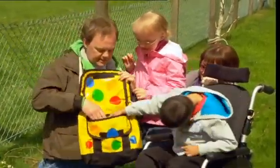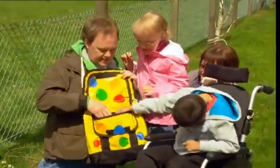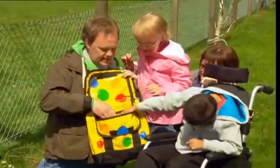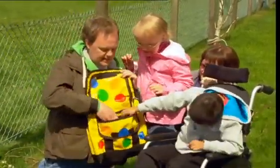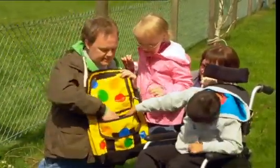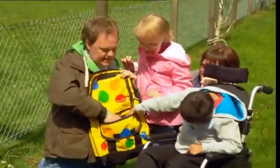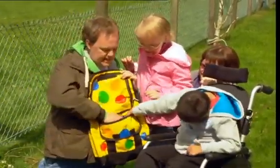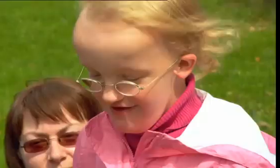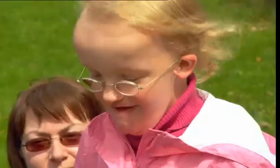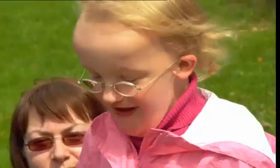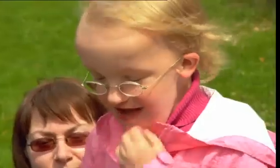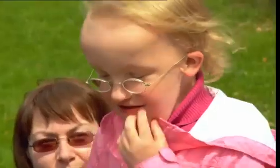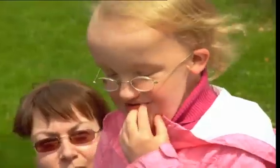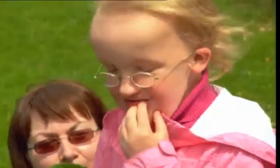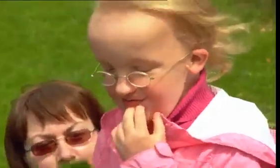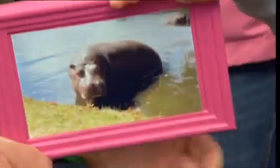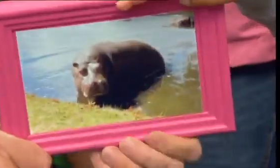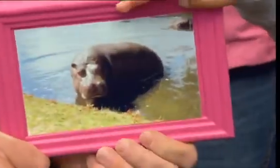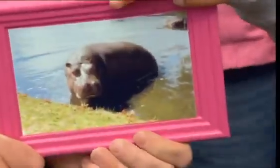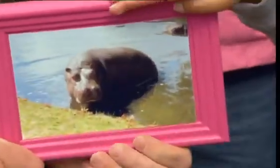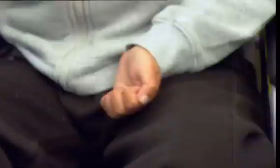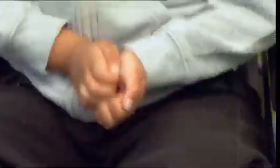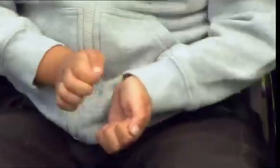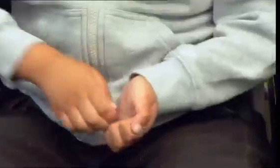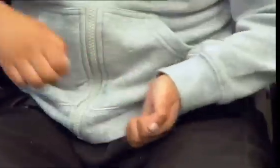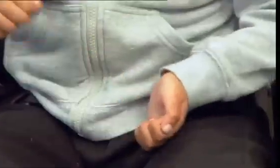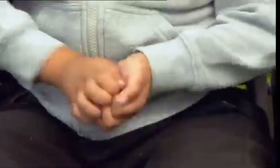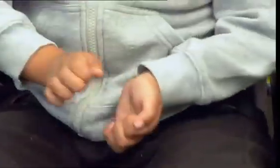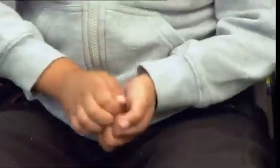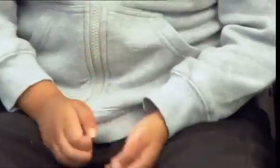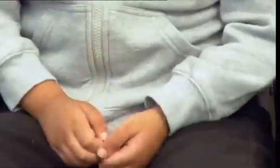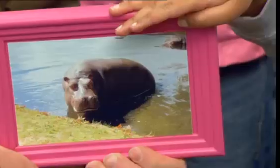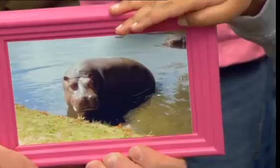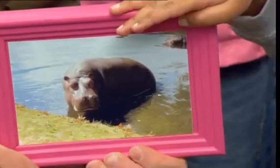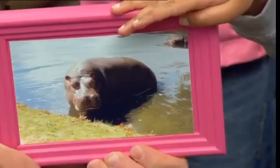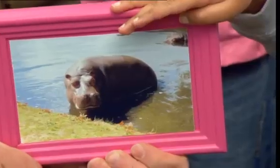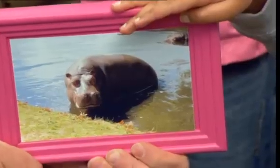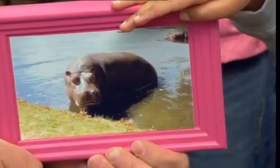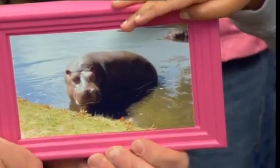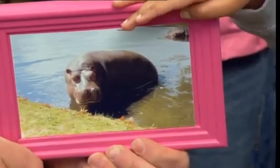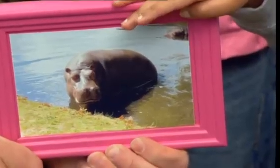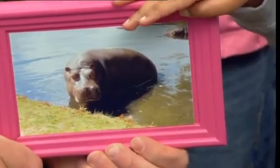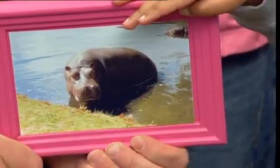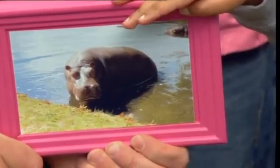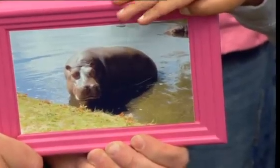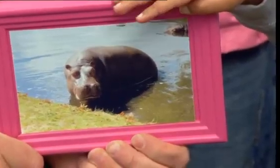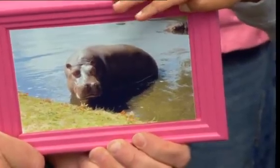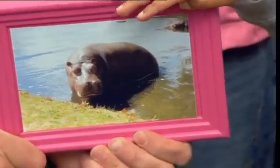inside. Thanks, Danny. What's this? Hippopotamus. It looks like a hungry hippo